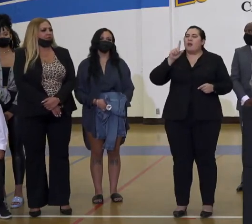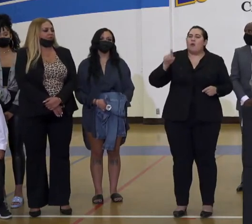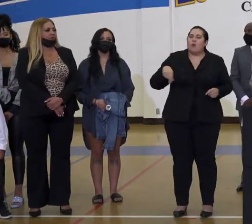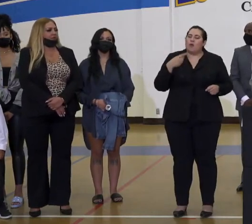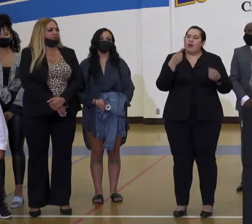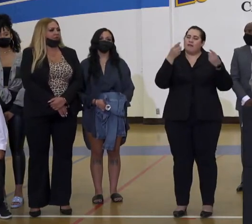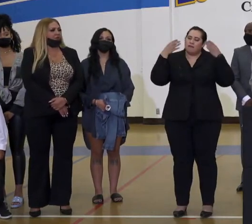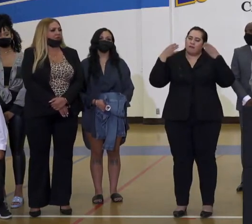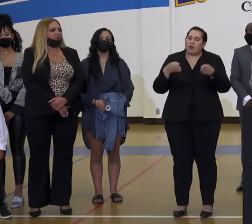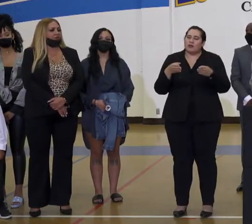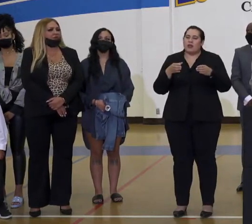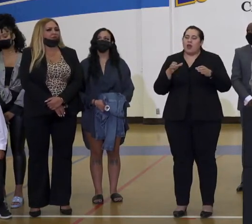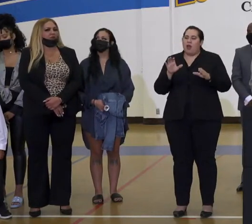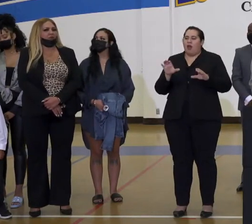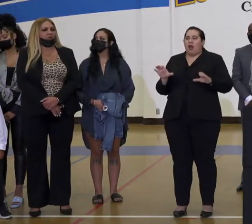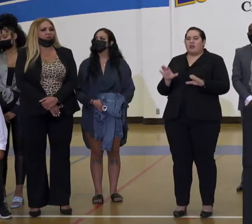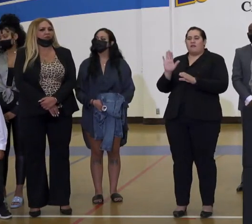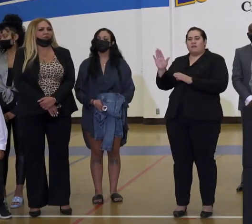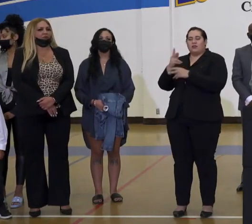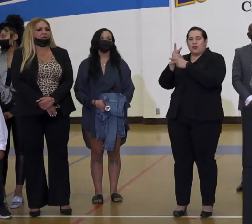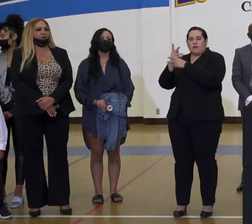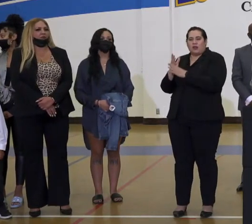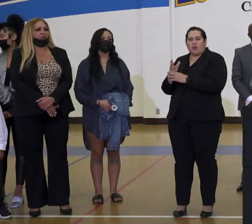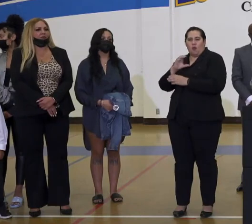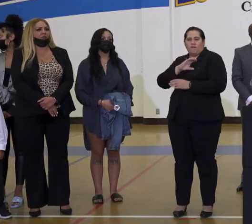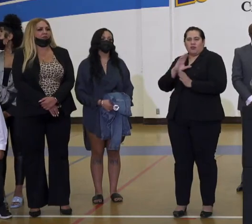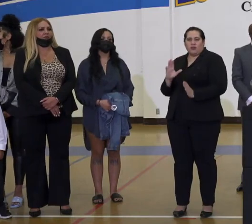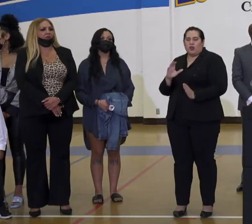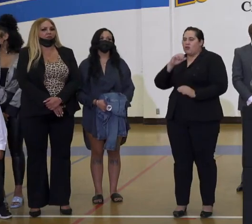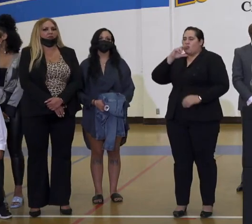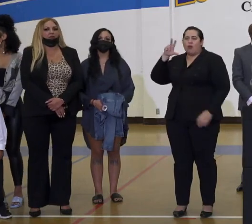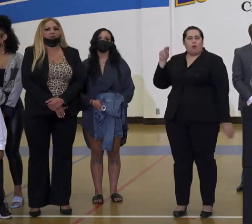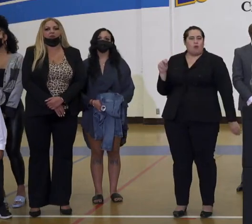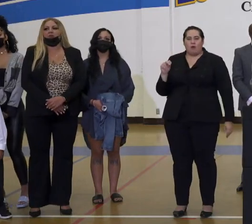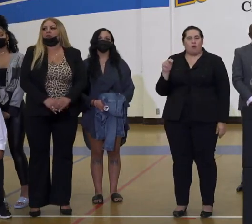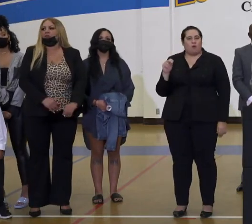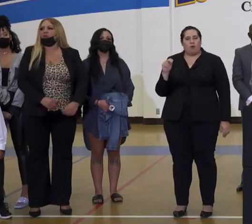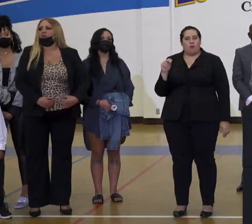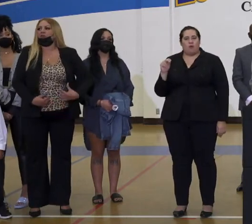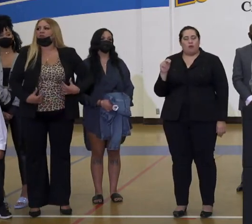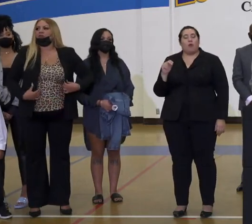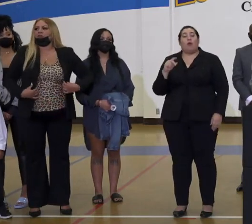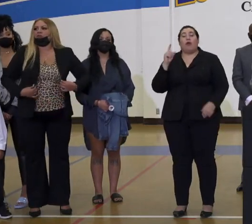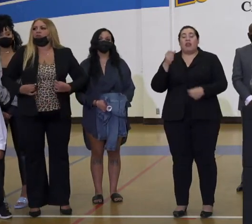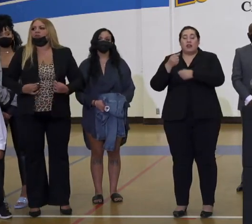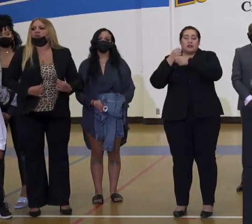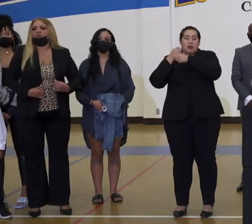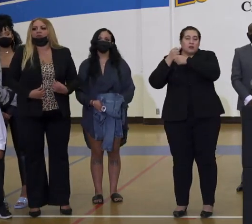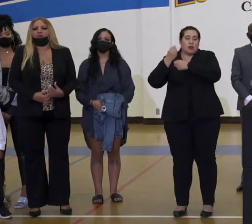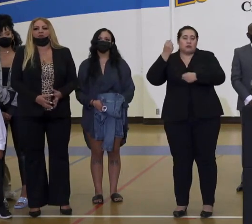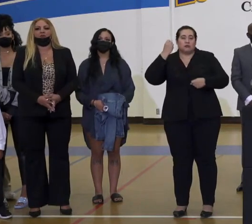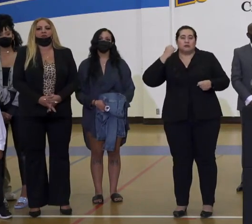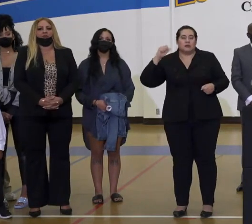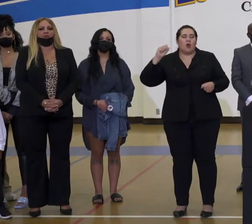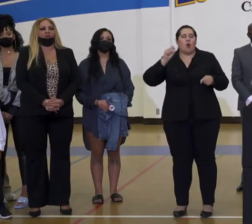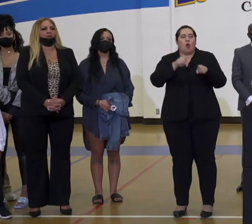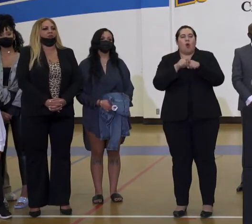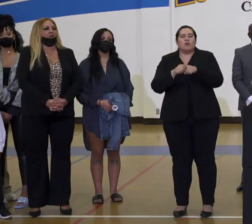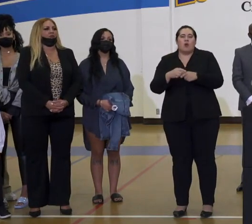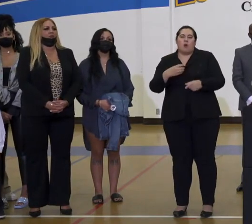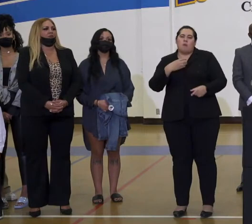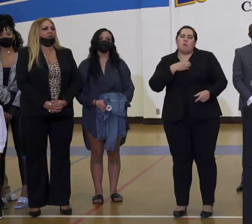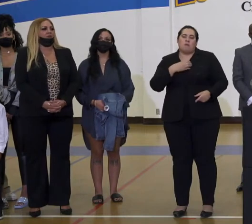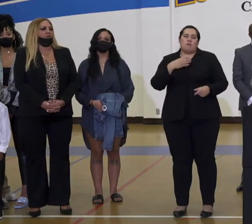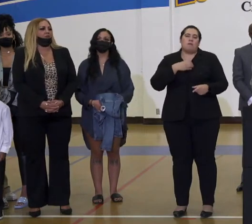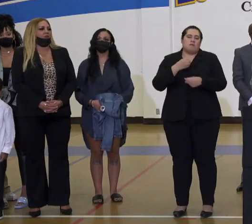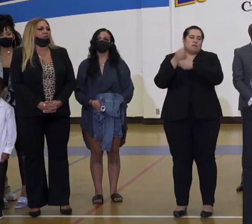on just the actions of the supervising officer. No, the demonstrations and the demonstrators were also protesting